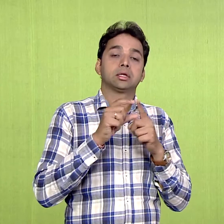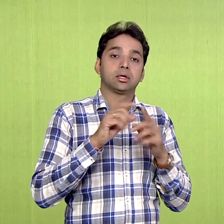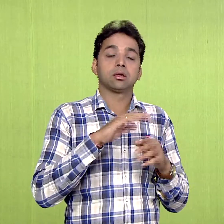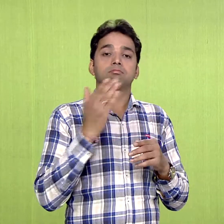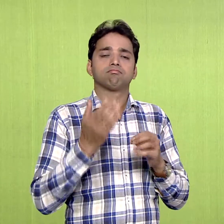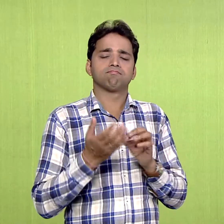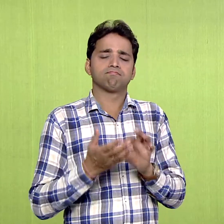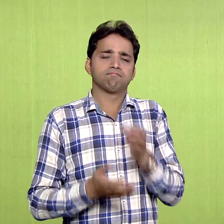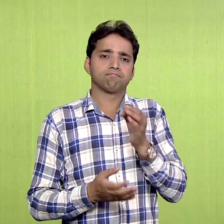exquisite